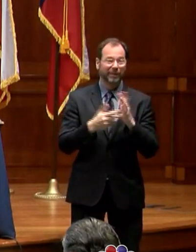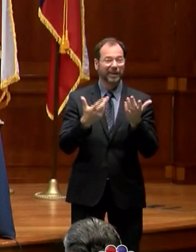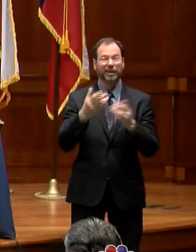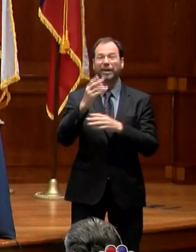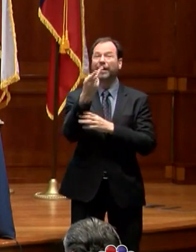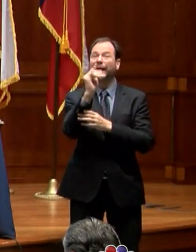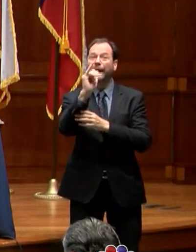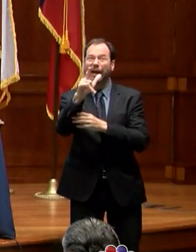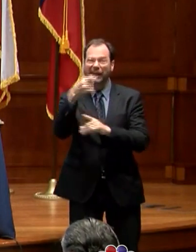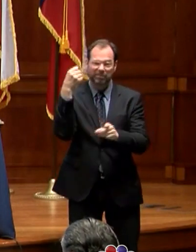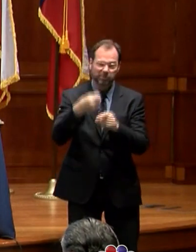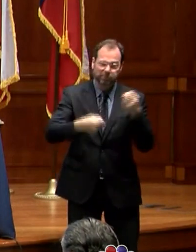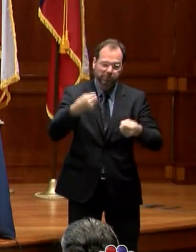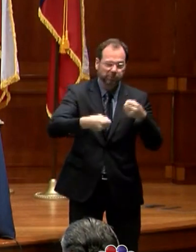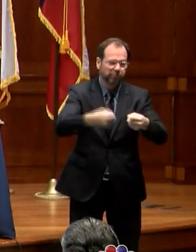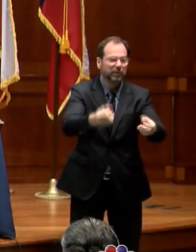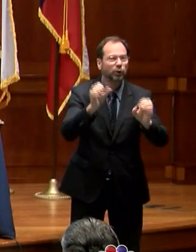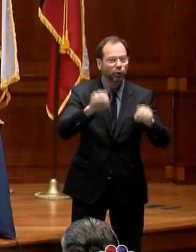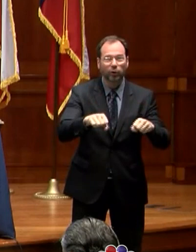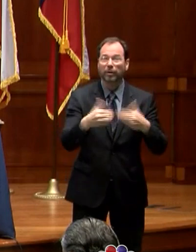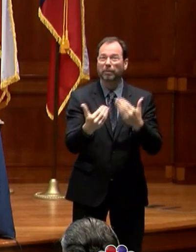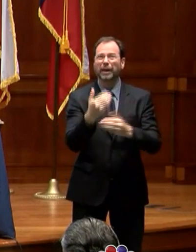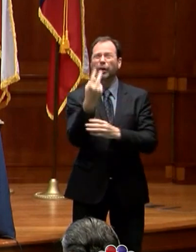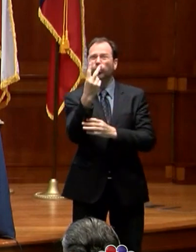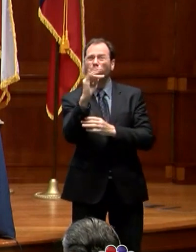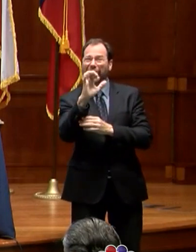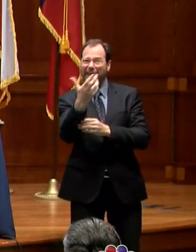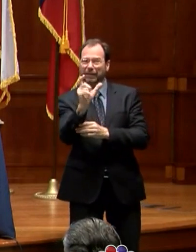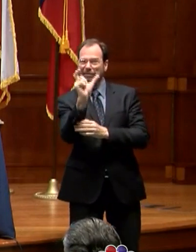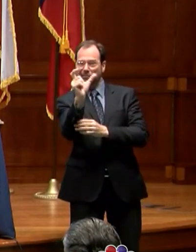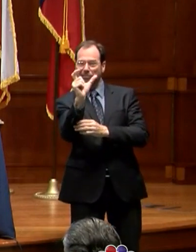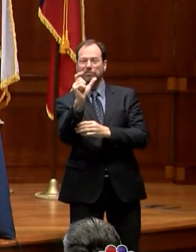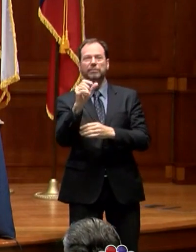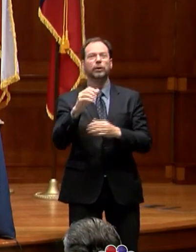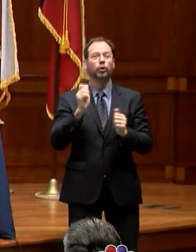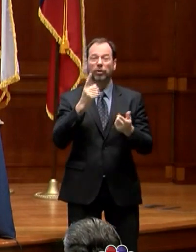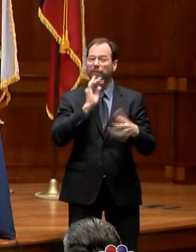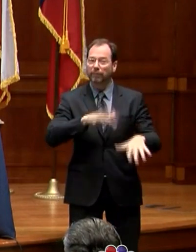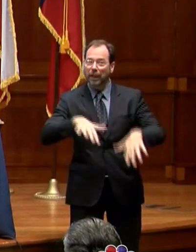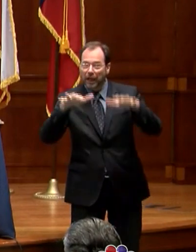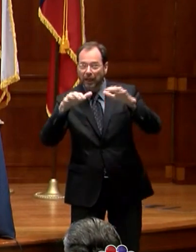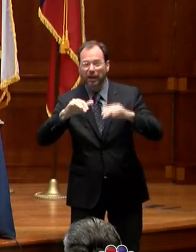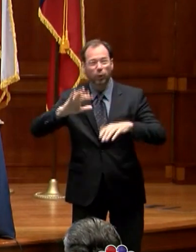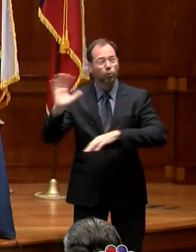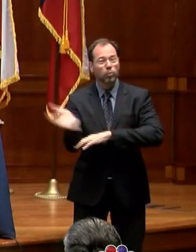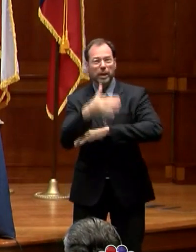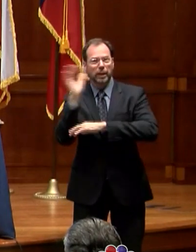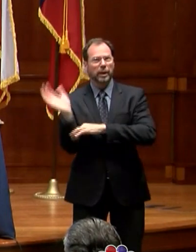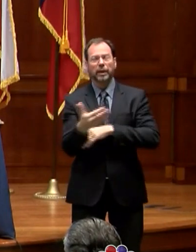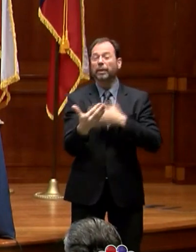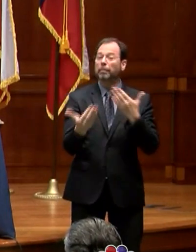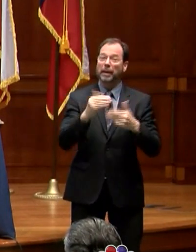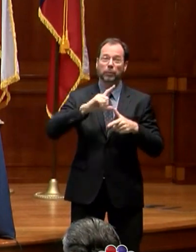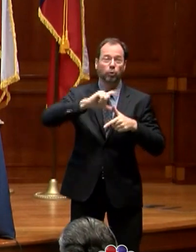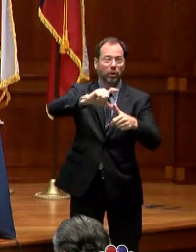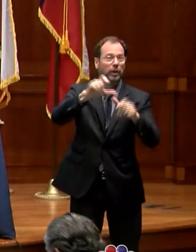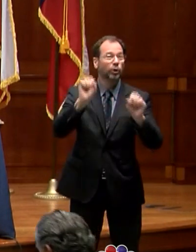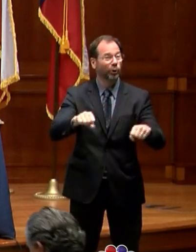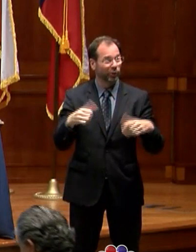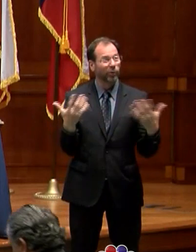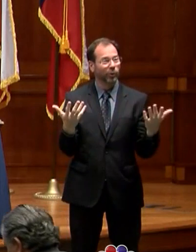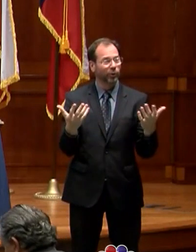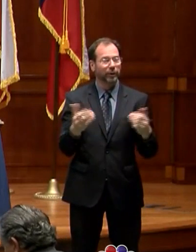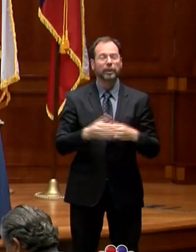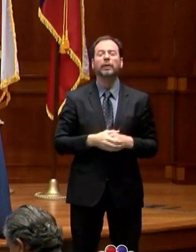hail, maybe as much as 2-inch hail. It could involve flooding, high winds, maybe even tornadoes.